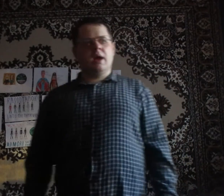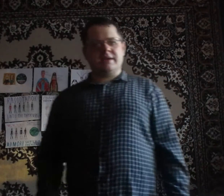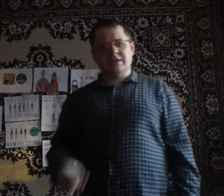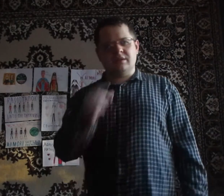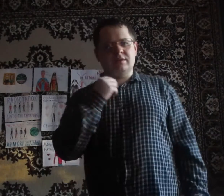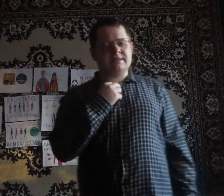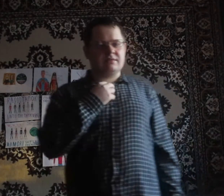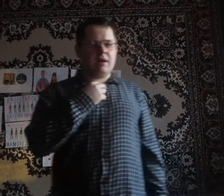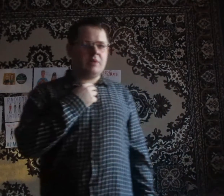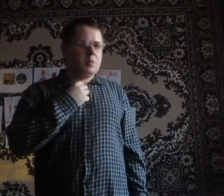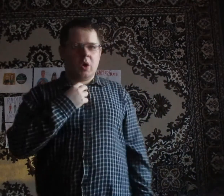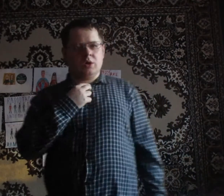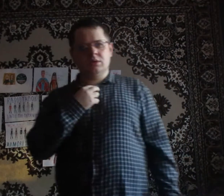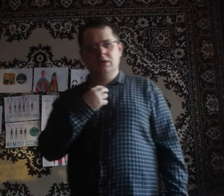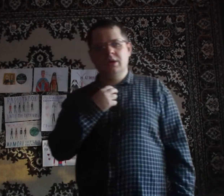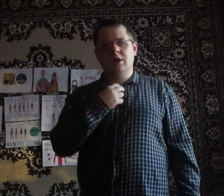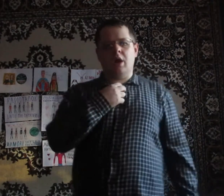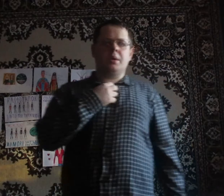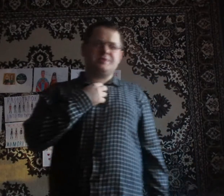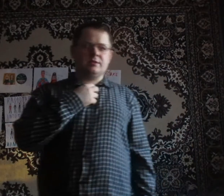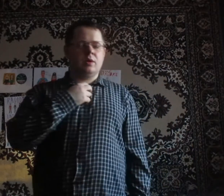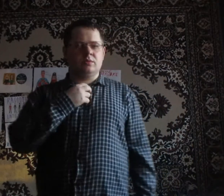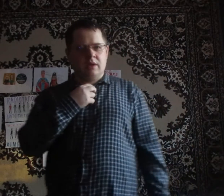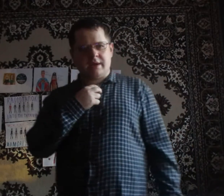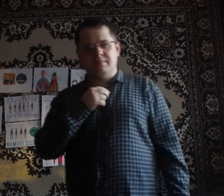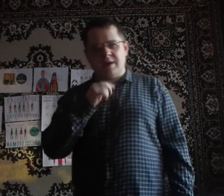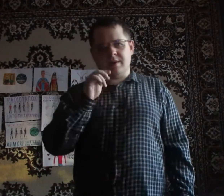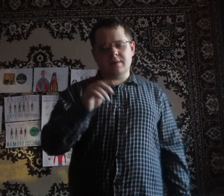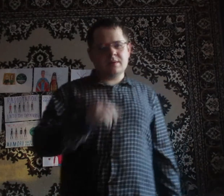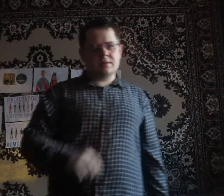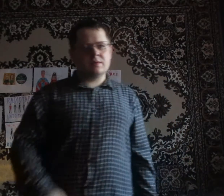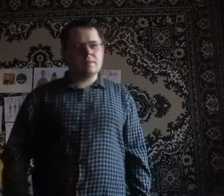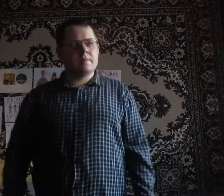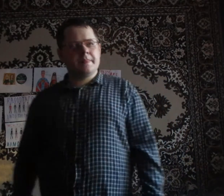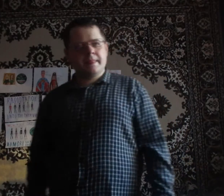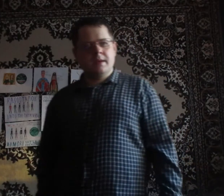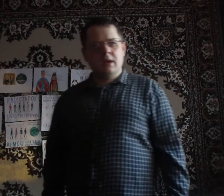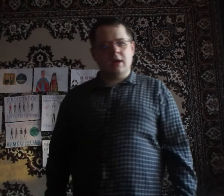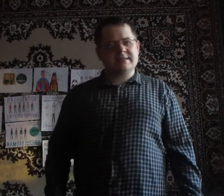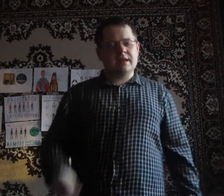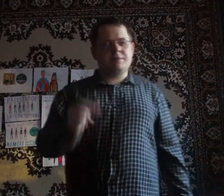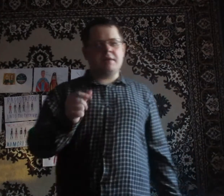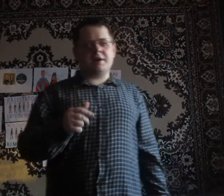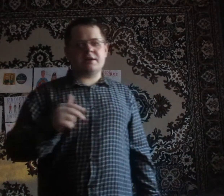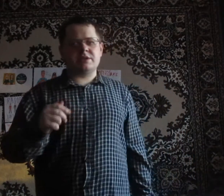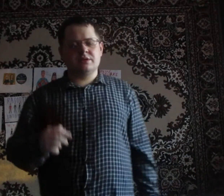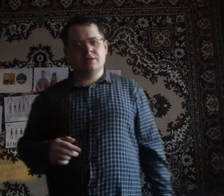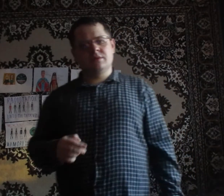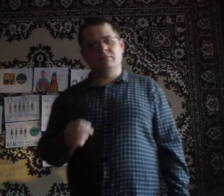I can't Instagram no more. I hope you all like me. I say, brother Carti, what